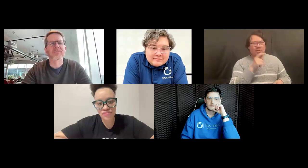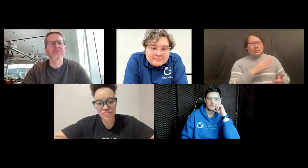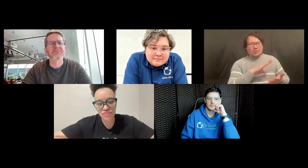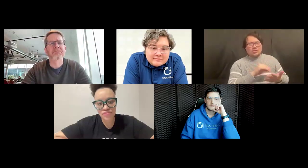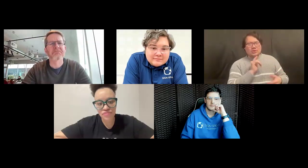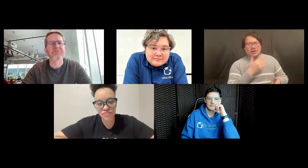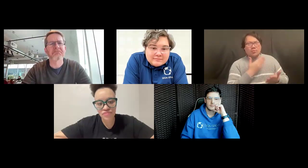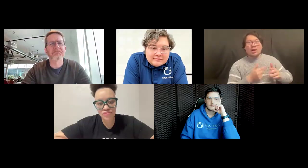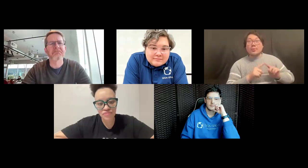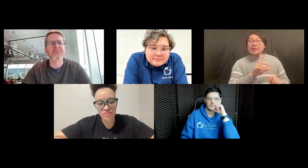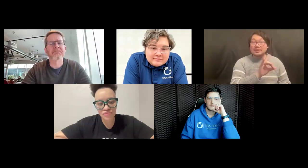yeah, is more associated with coding.